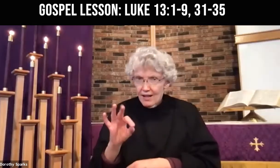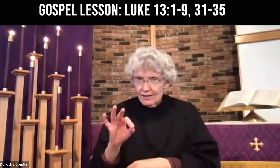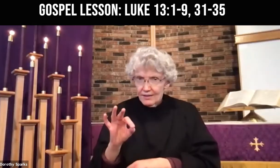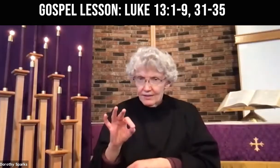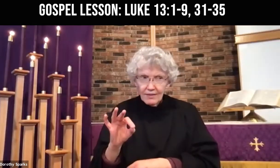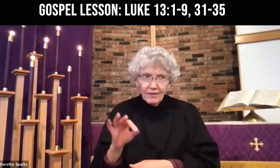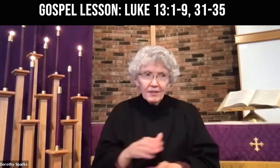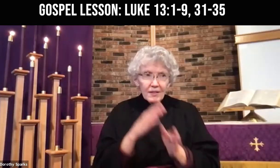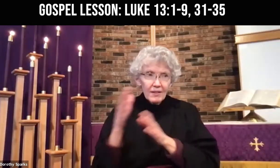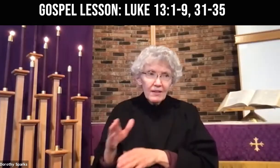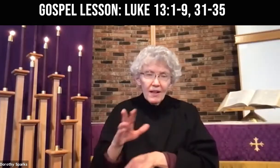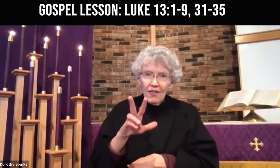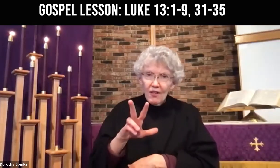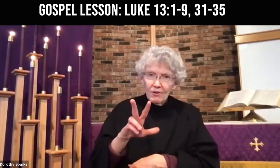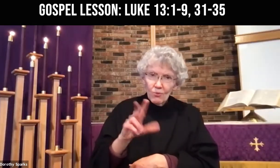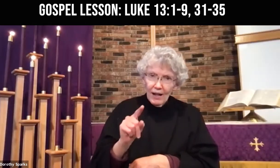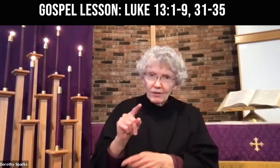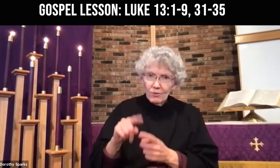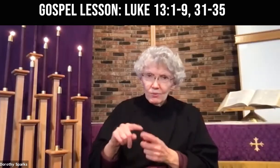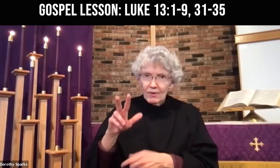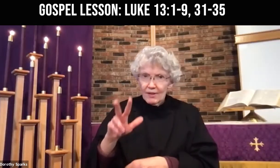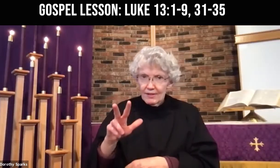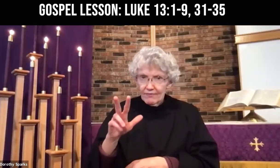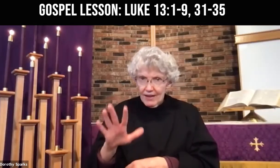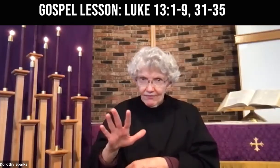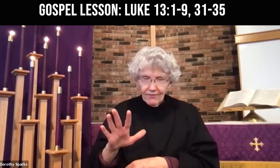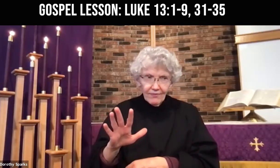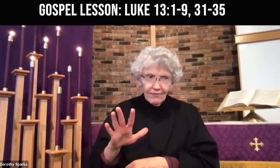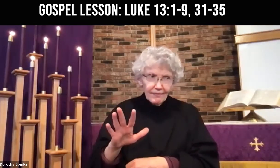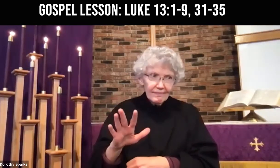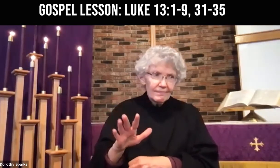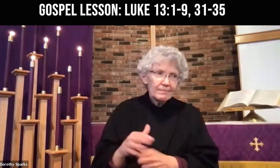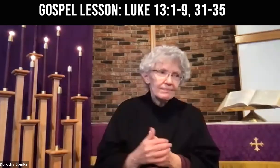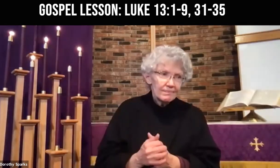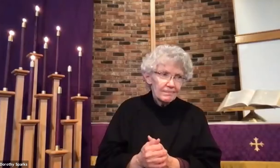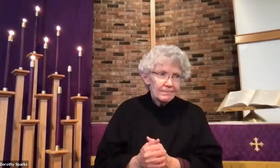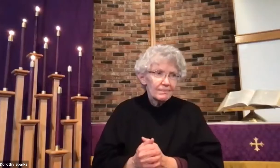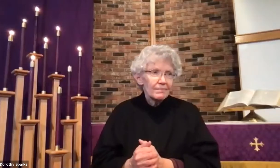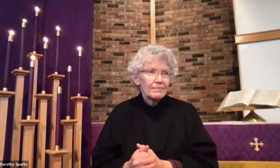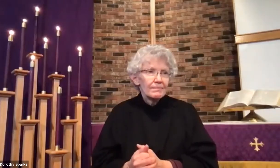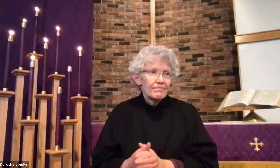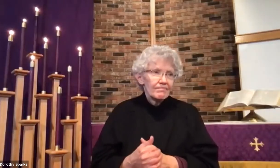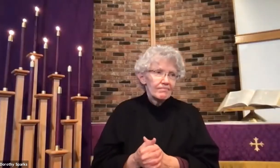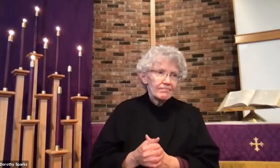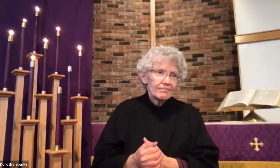verses 1 through 9 and 31 through 35.